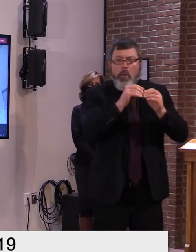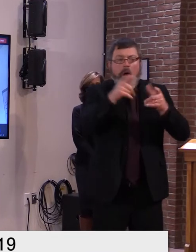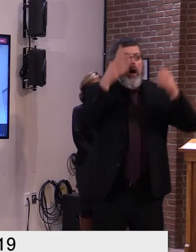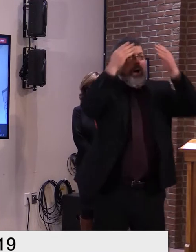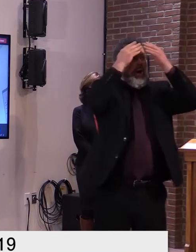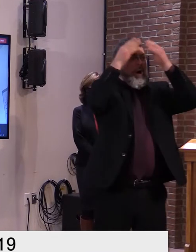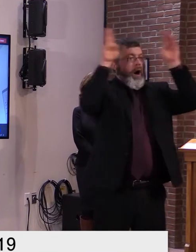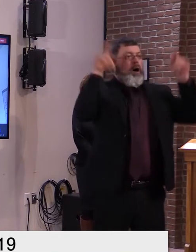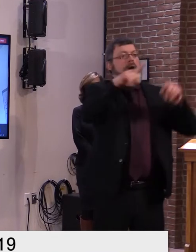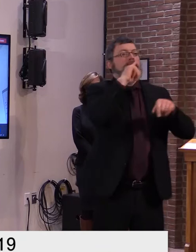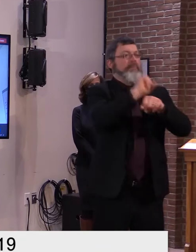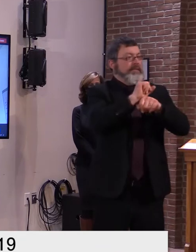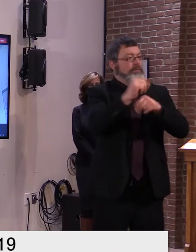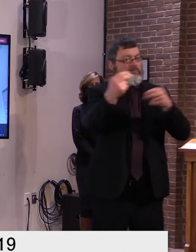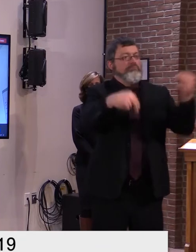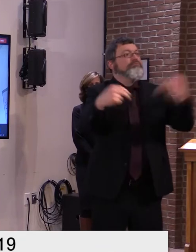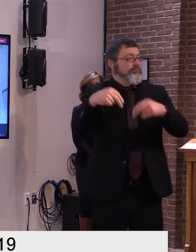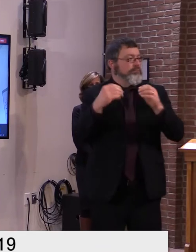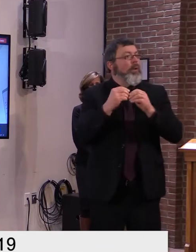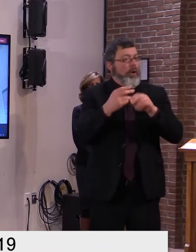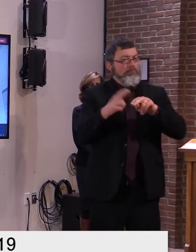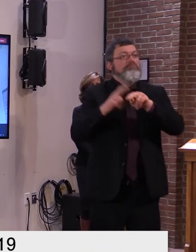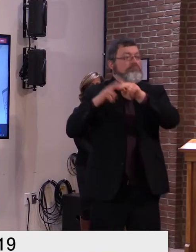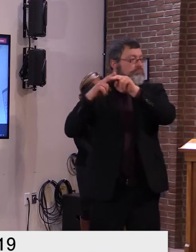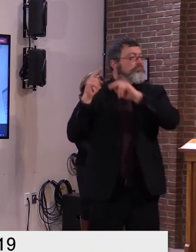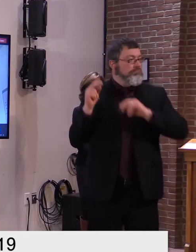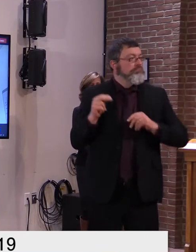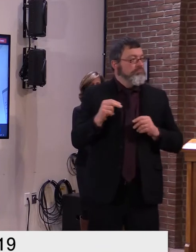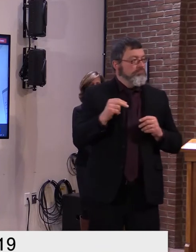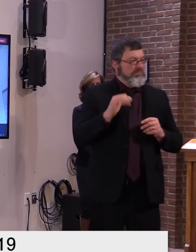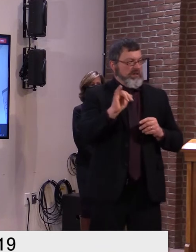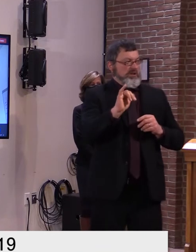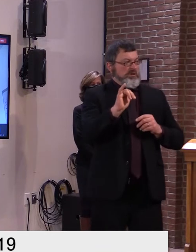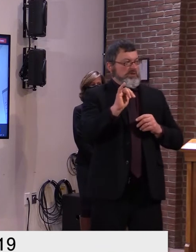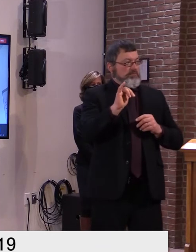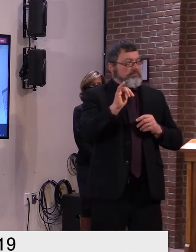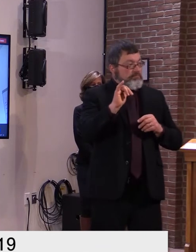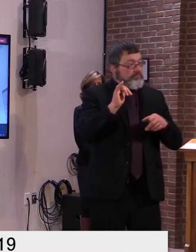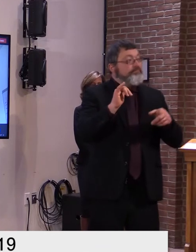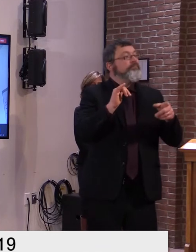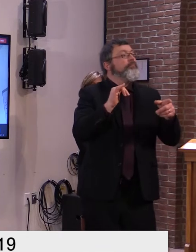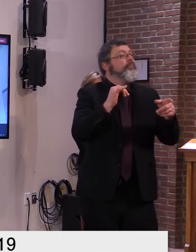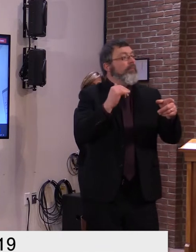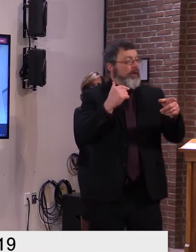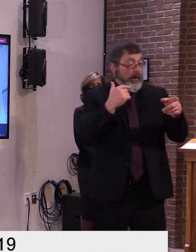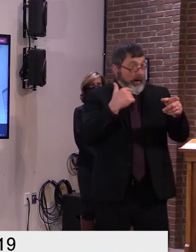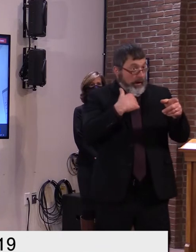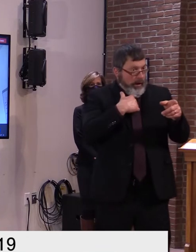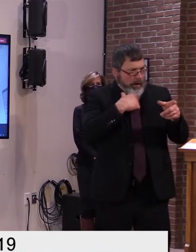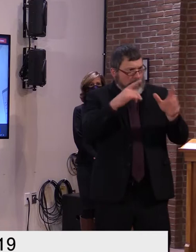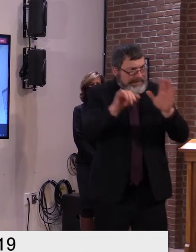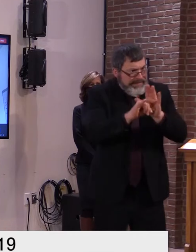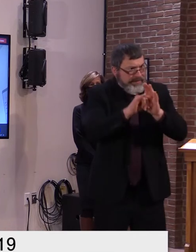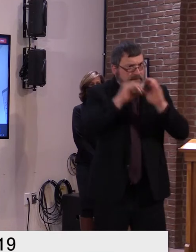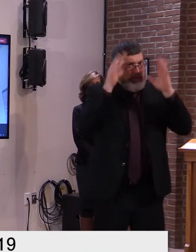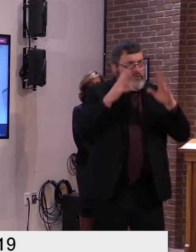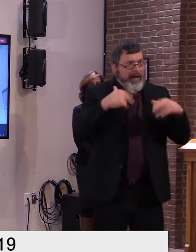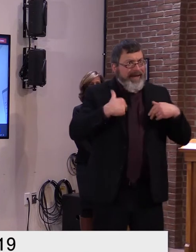low. Before Thanksgiving, we tested about 9,300 staff, and the positivity rate